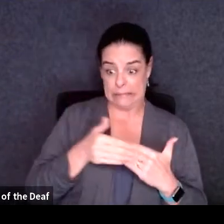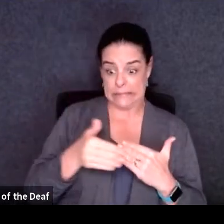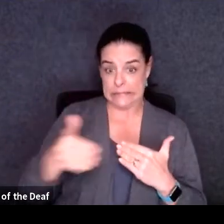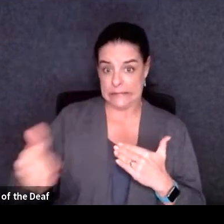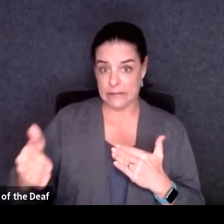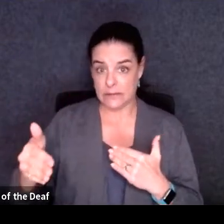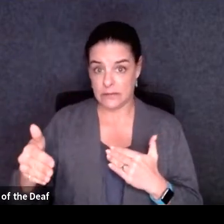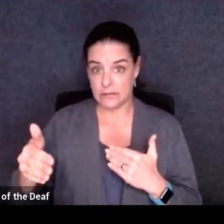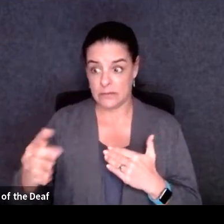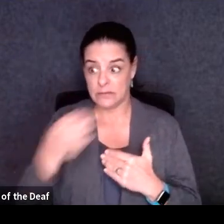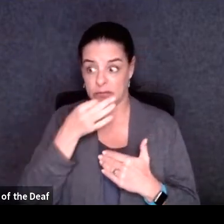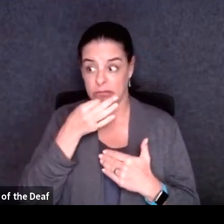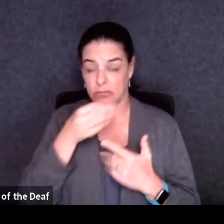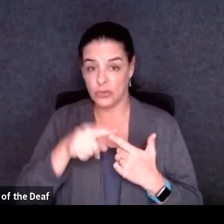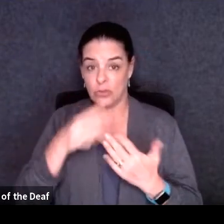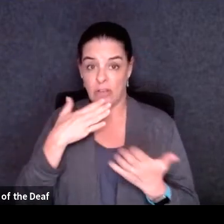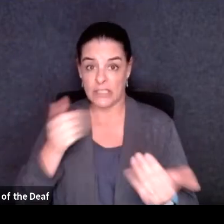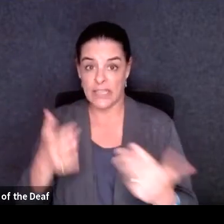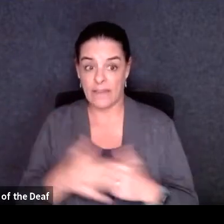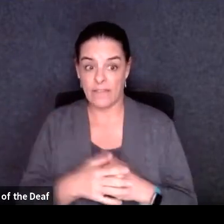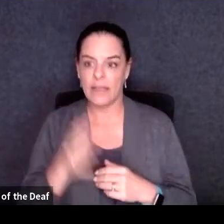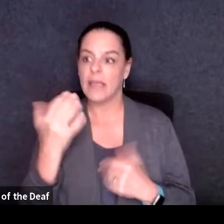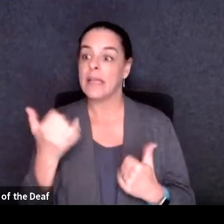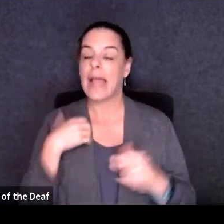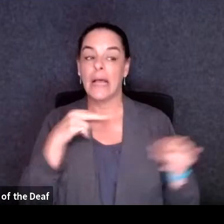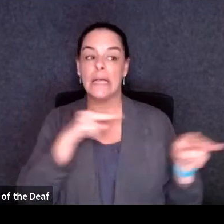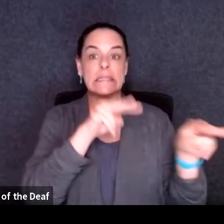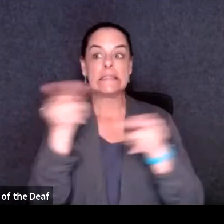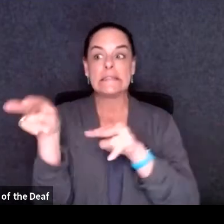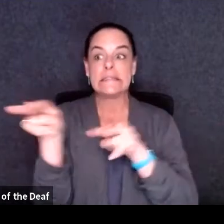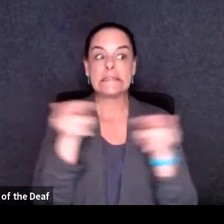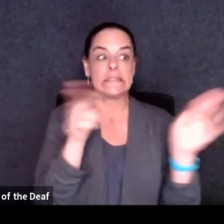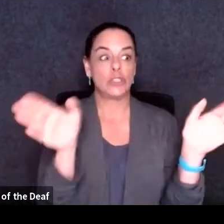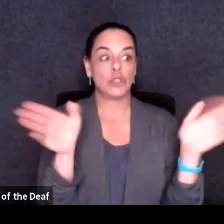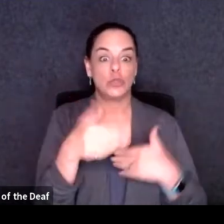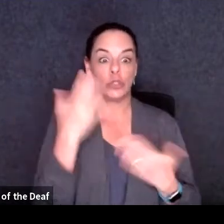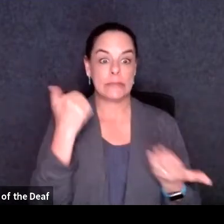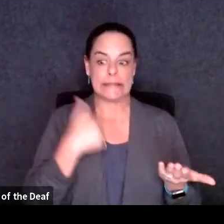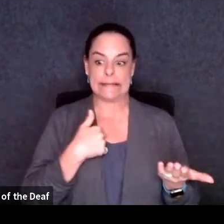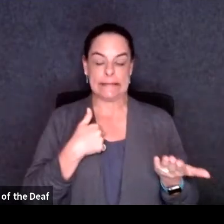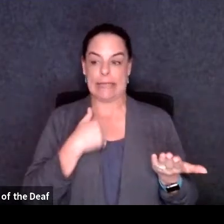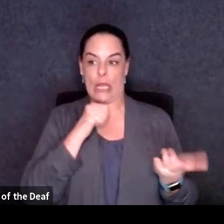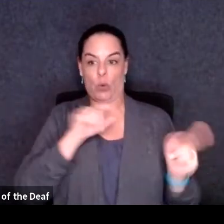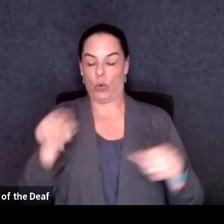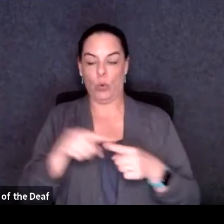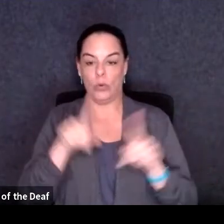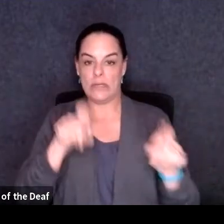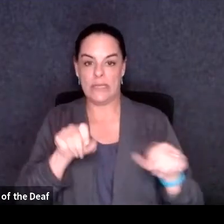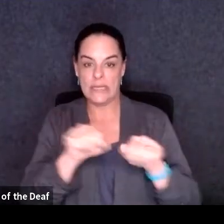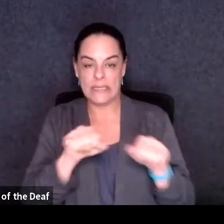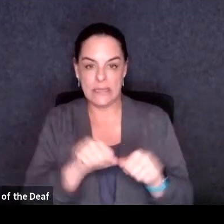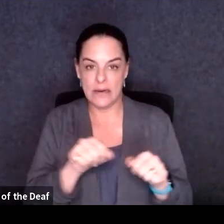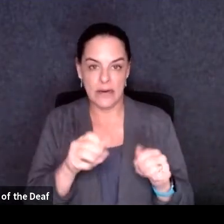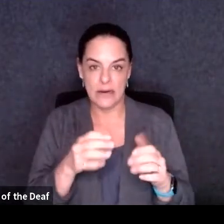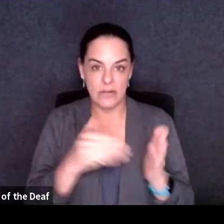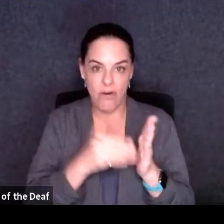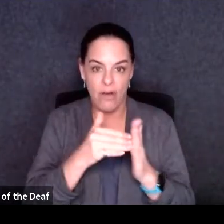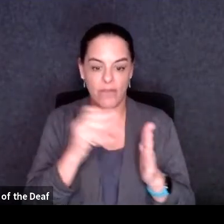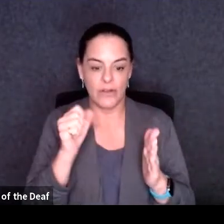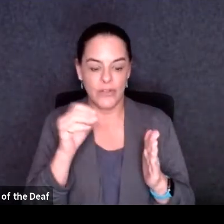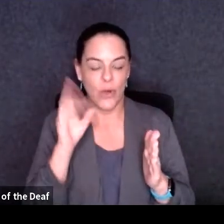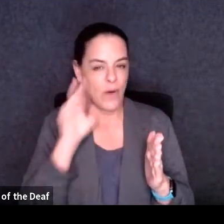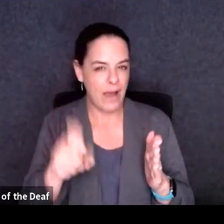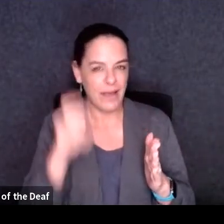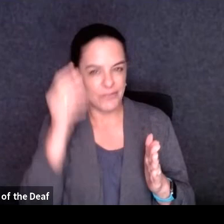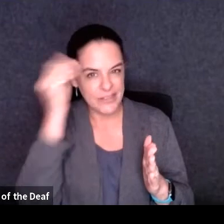up to the holidays? I'm looking around the room because I don't get down to the testing area much, so we'll have to follow up with you